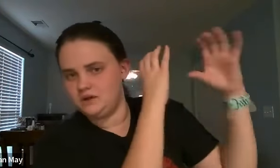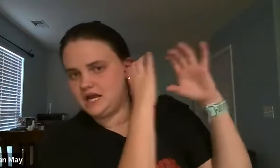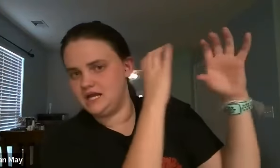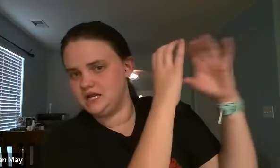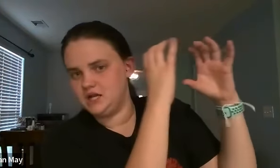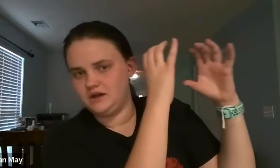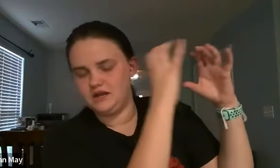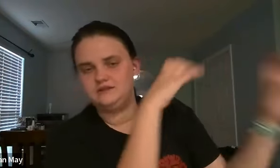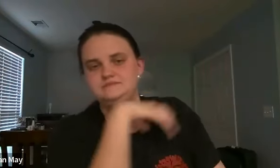coconut.